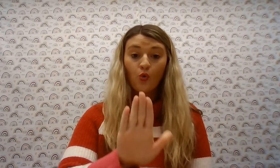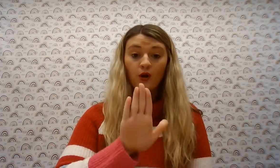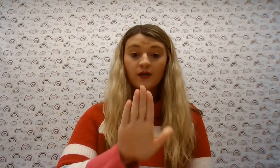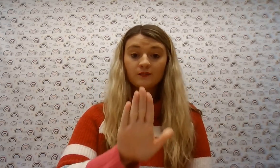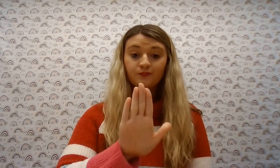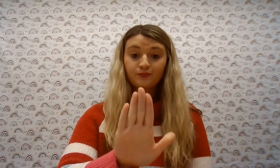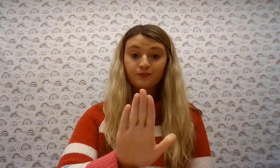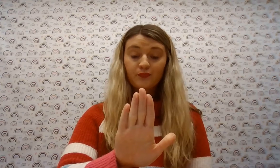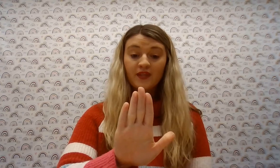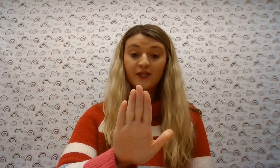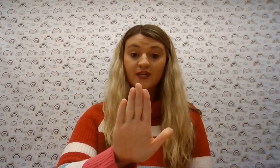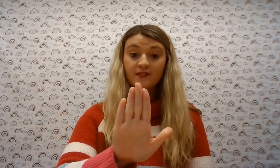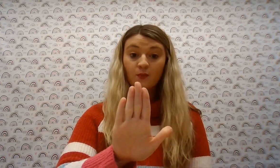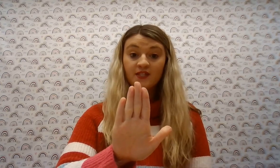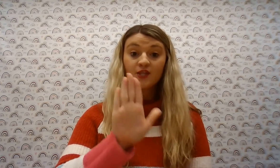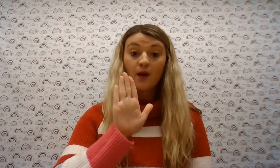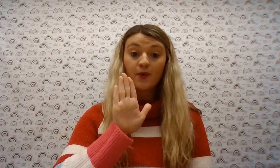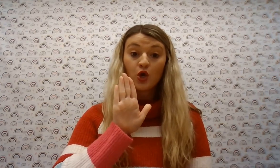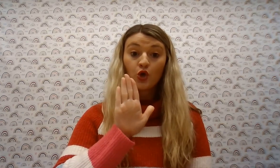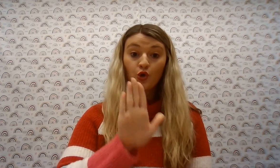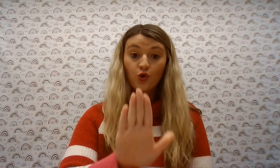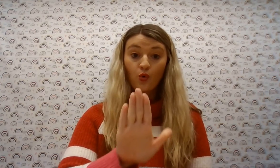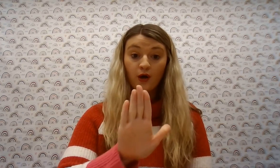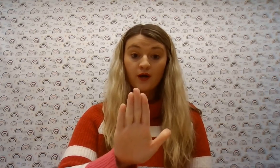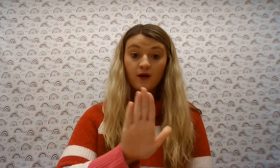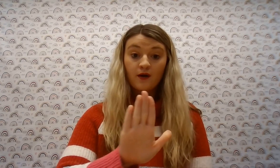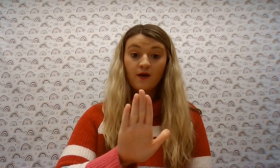Your, like you're telling someone to stop, your